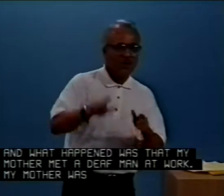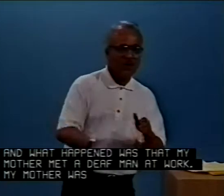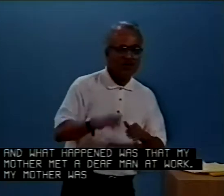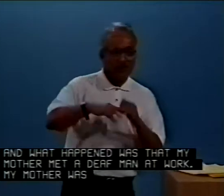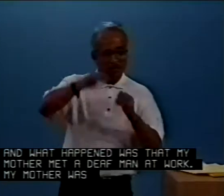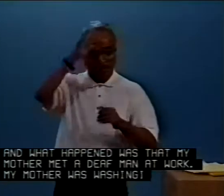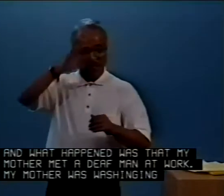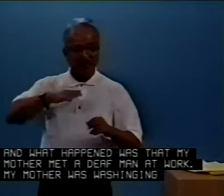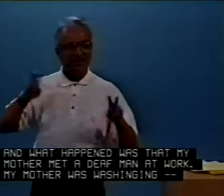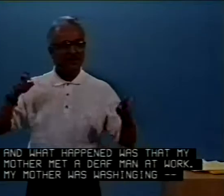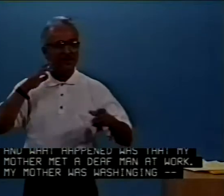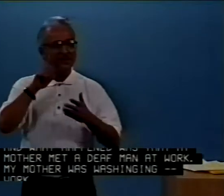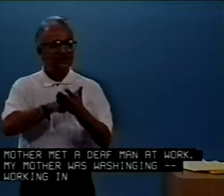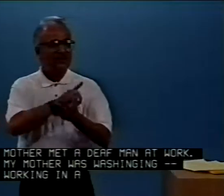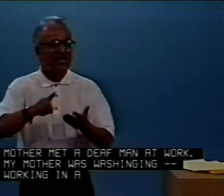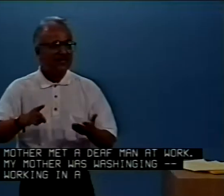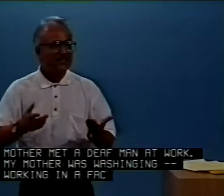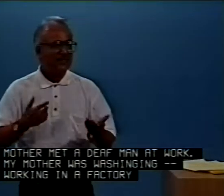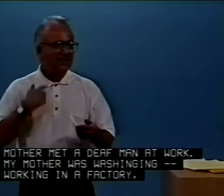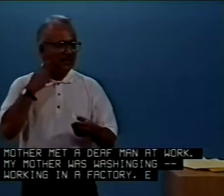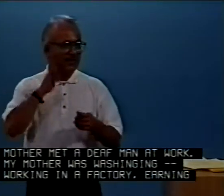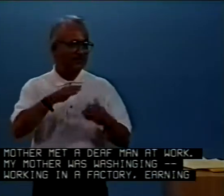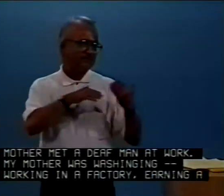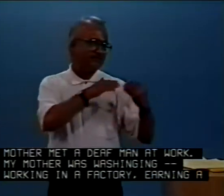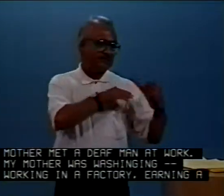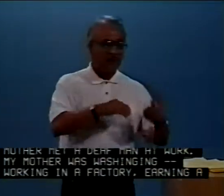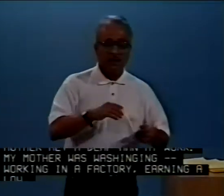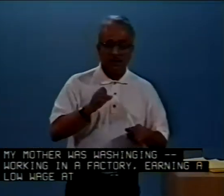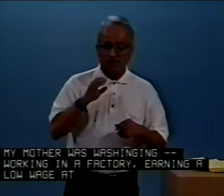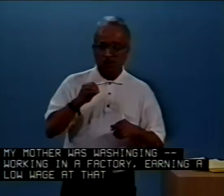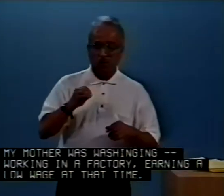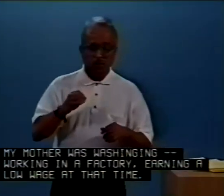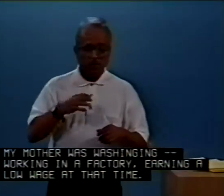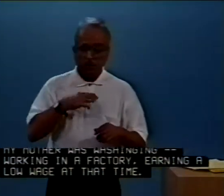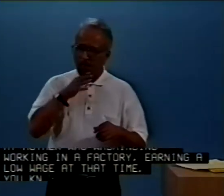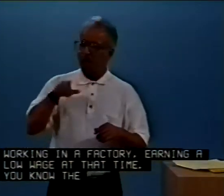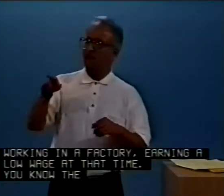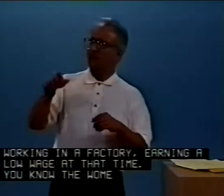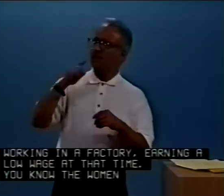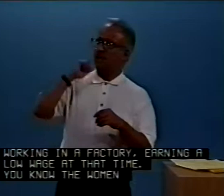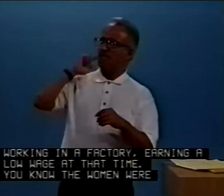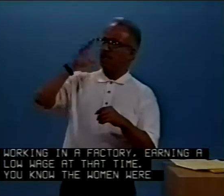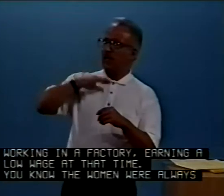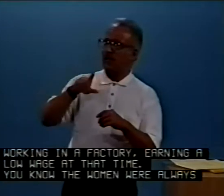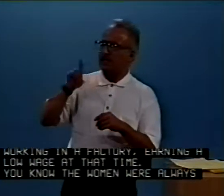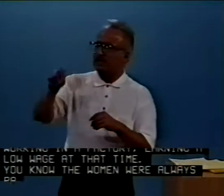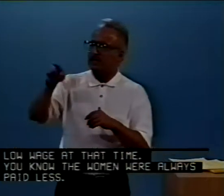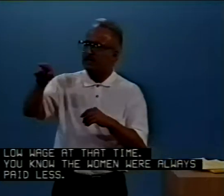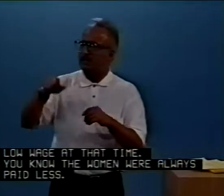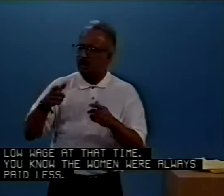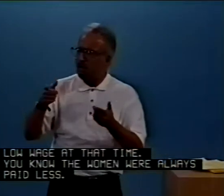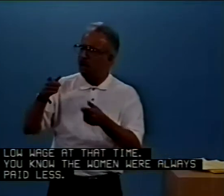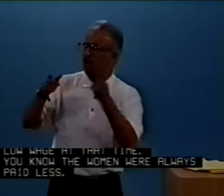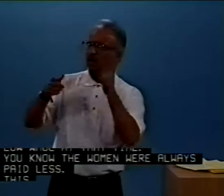You know, the women always are paid less. This is a historical fact. And she asked this deaf